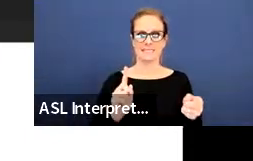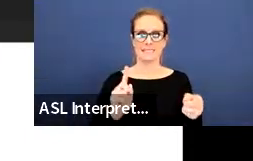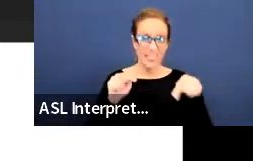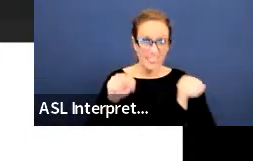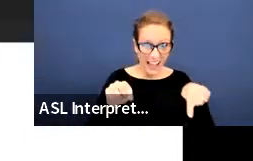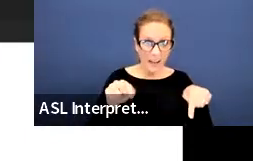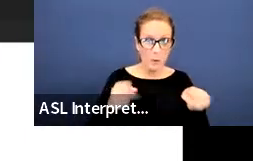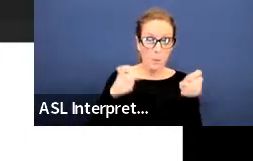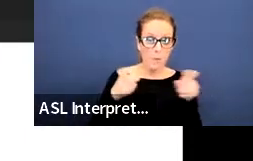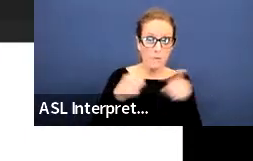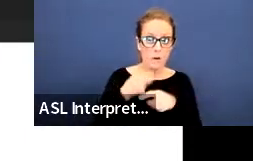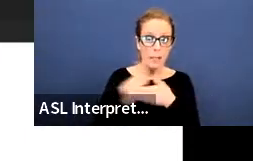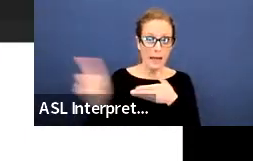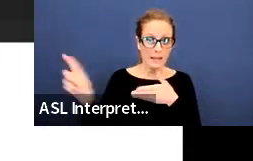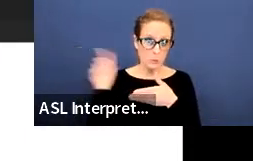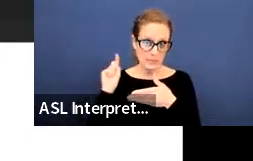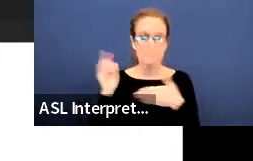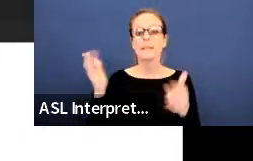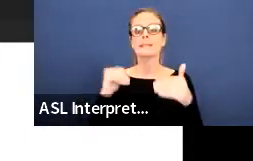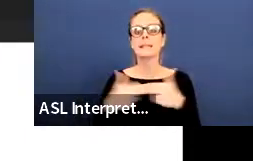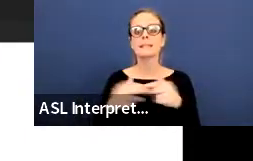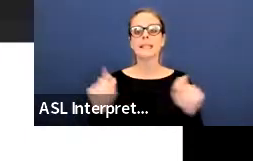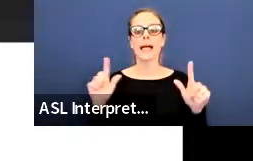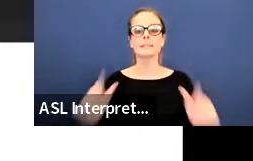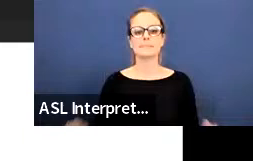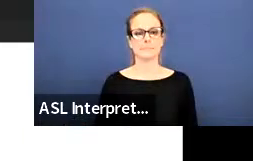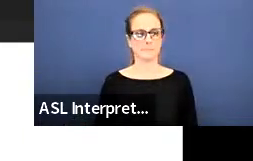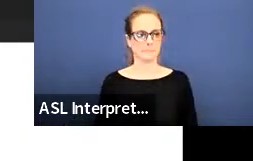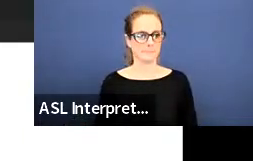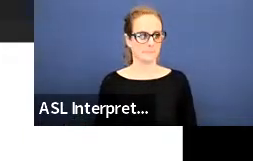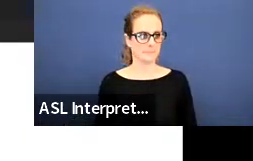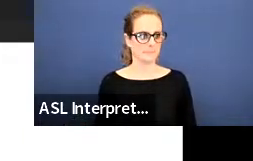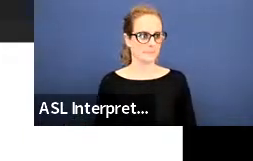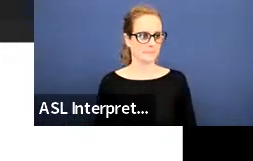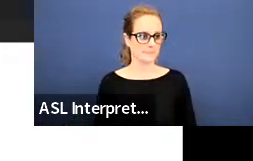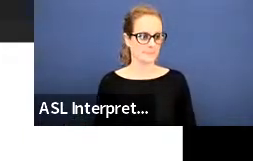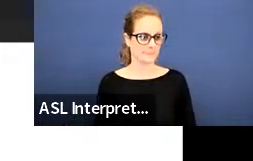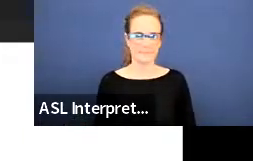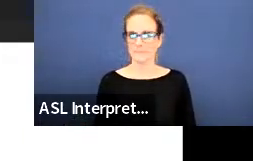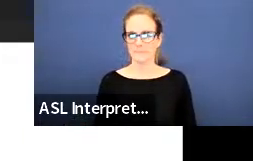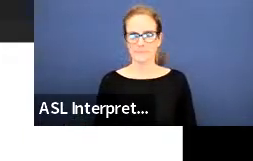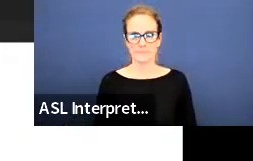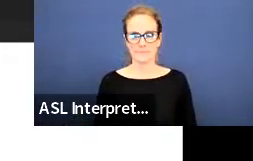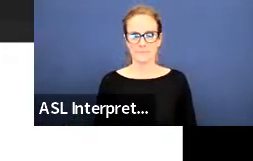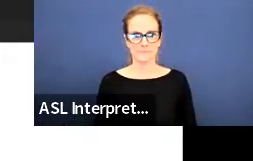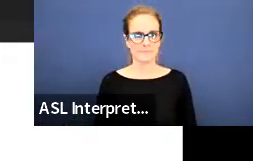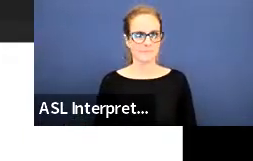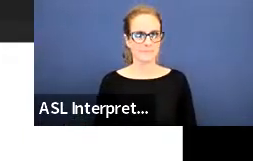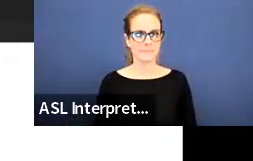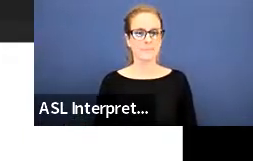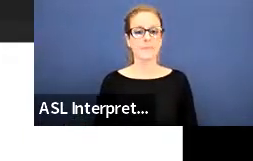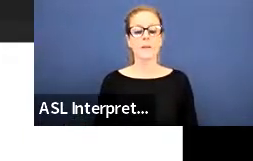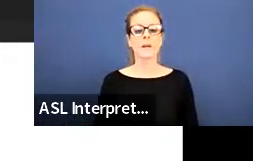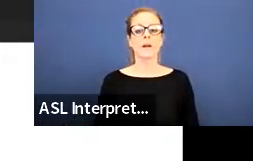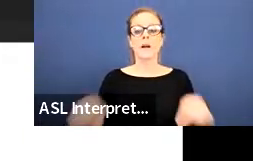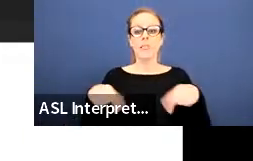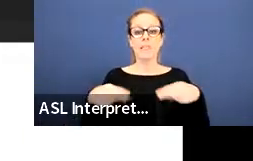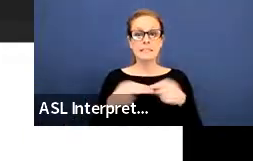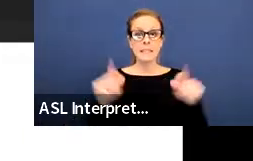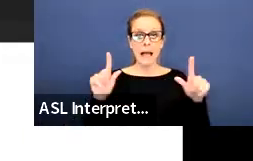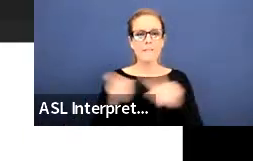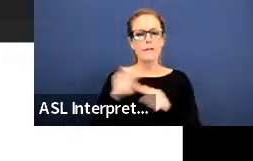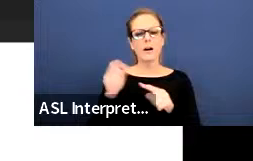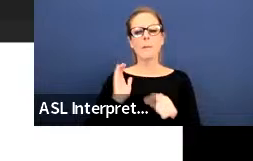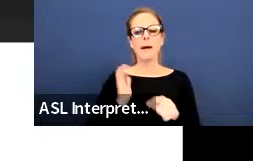ago. Next slide. The point of this slide, this is from our dashboard,